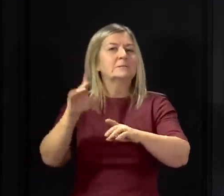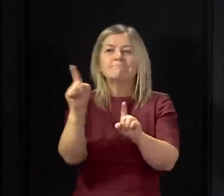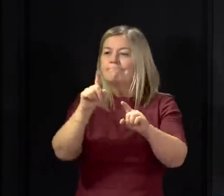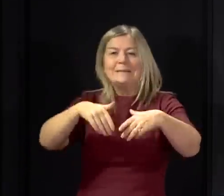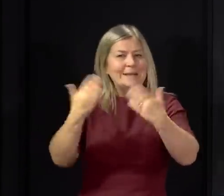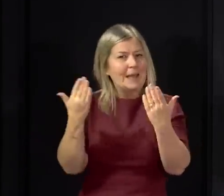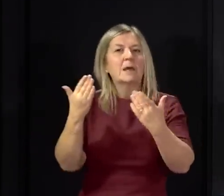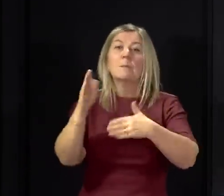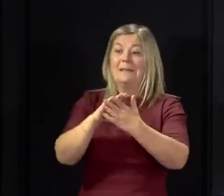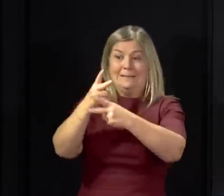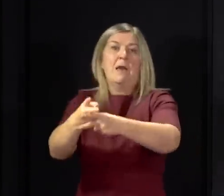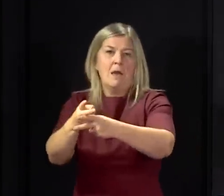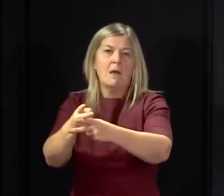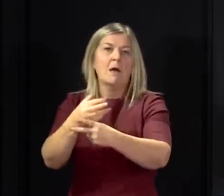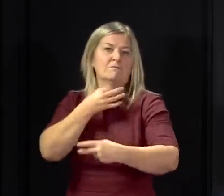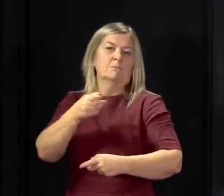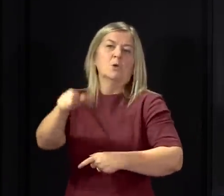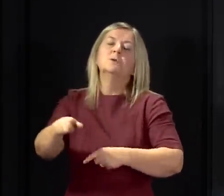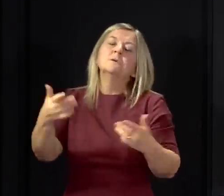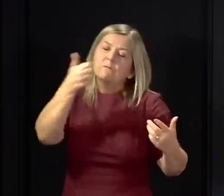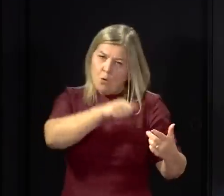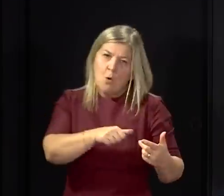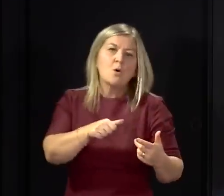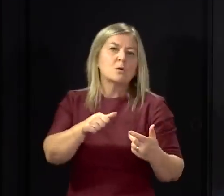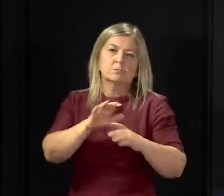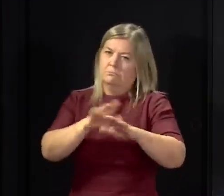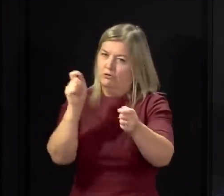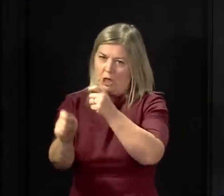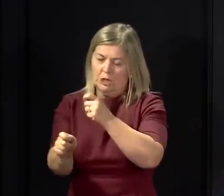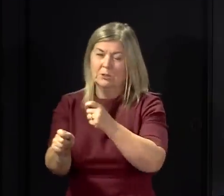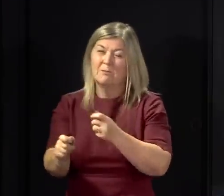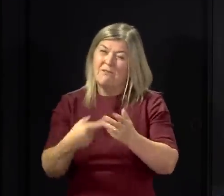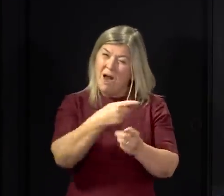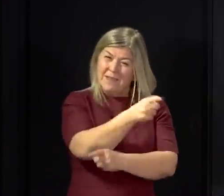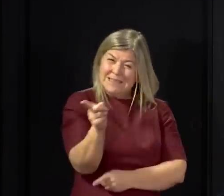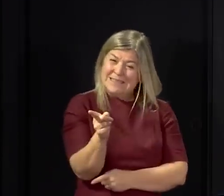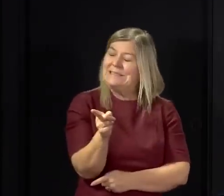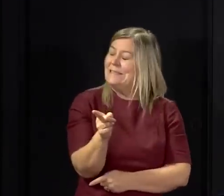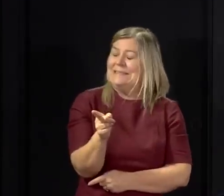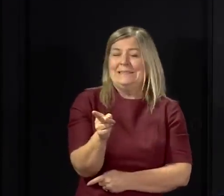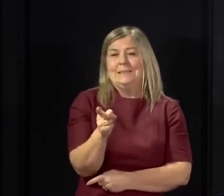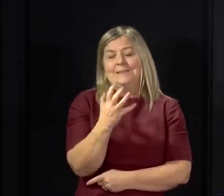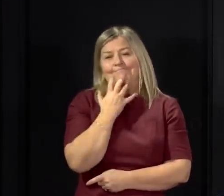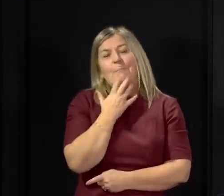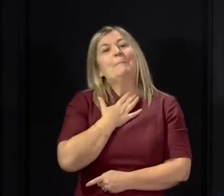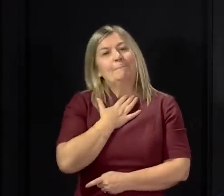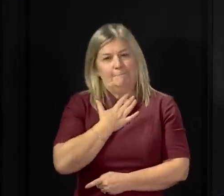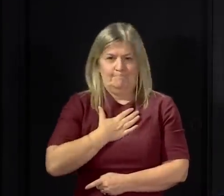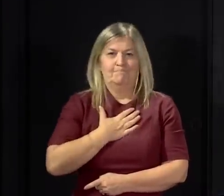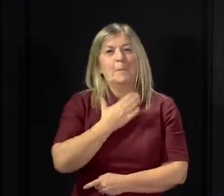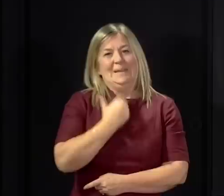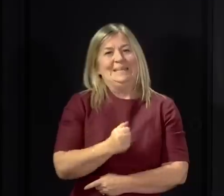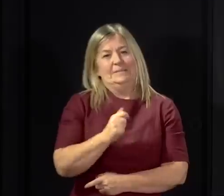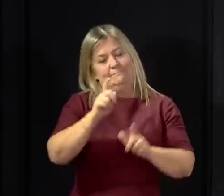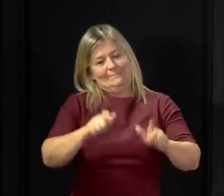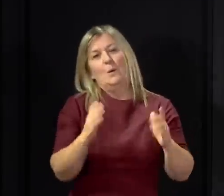provide care or assistance to a vulnerable person. That will not change. But for everyone else, my message is, please stay home and stay